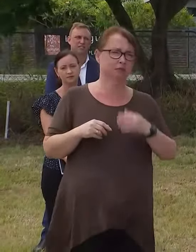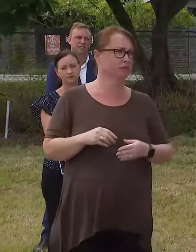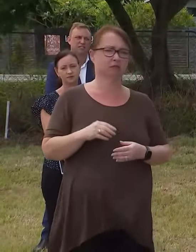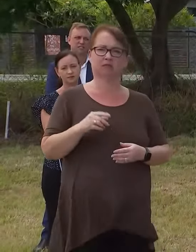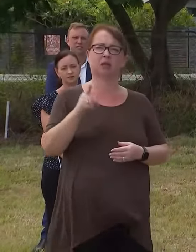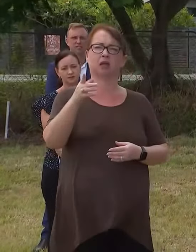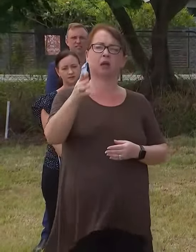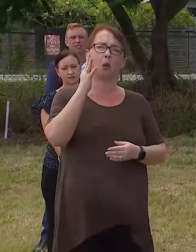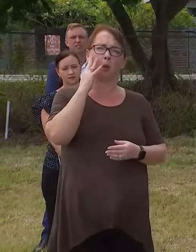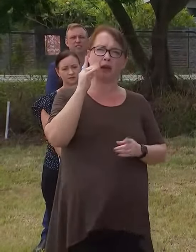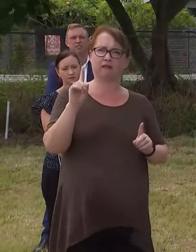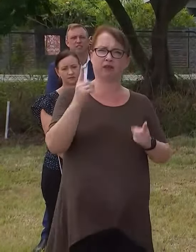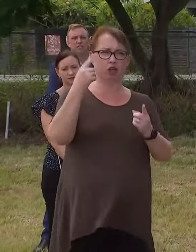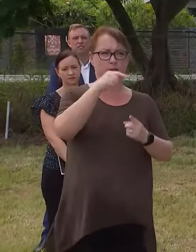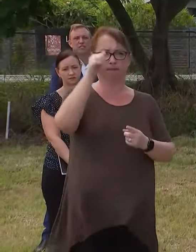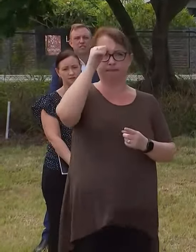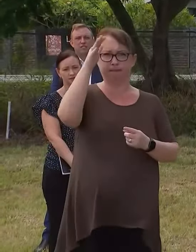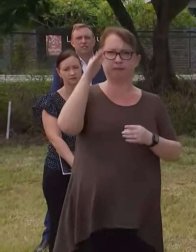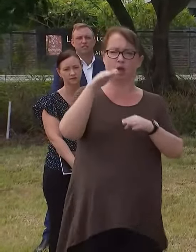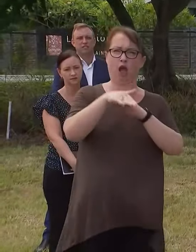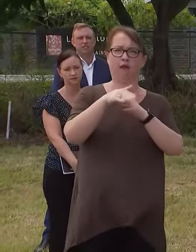When did you first become aware of